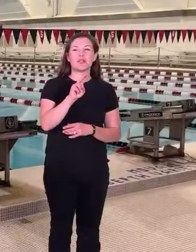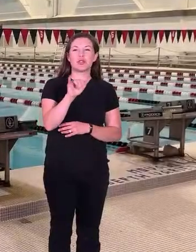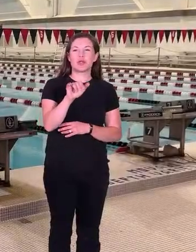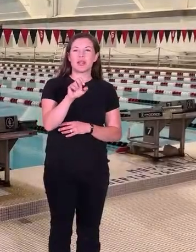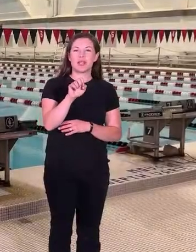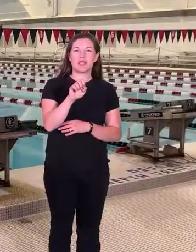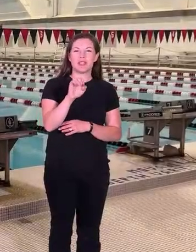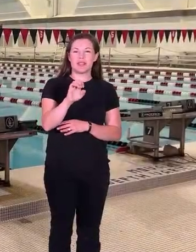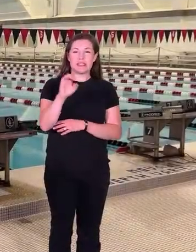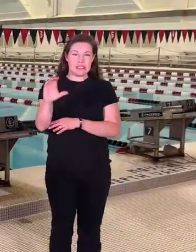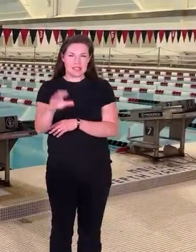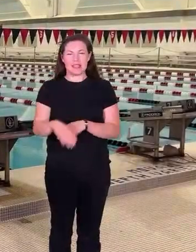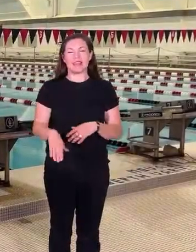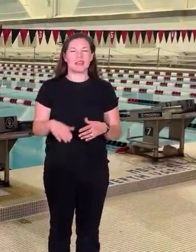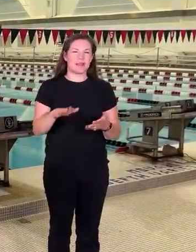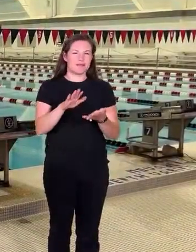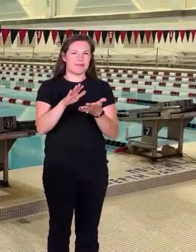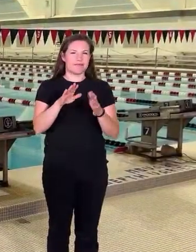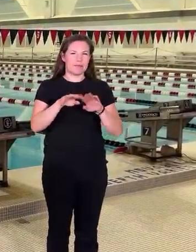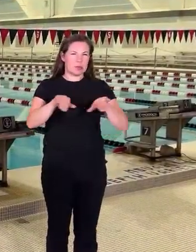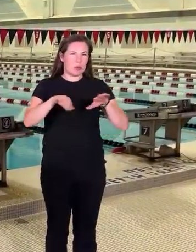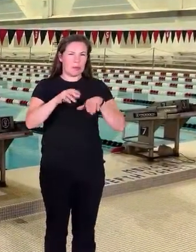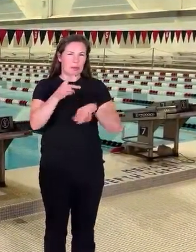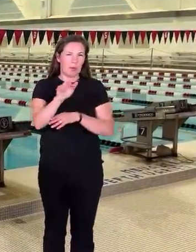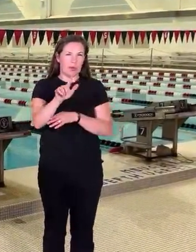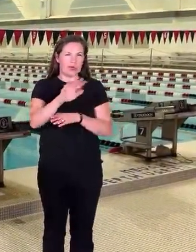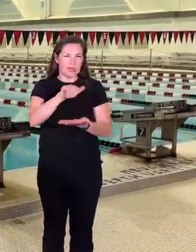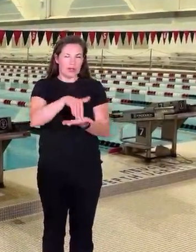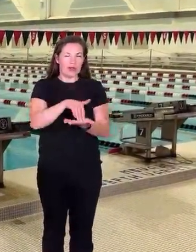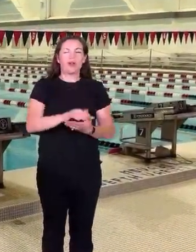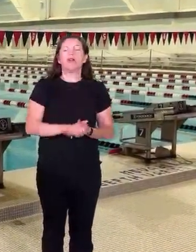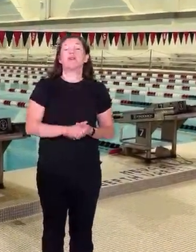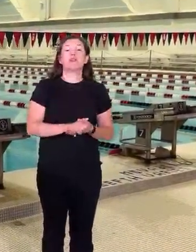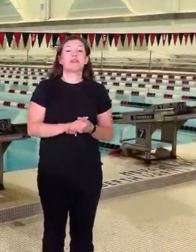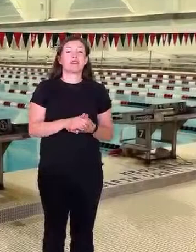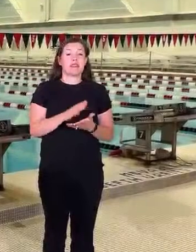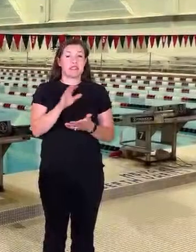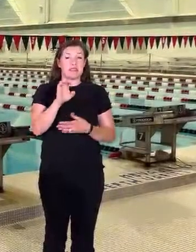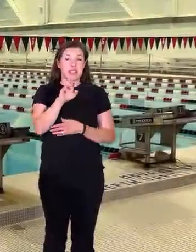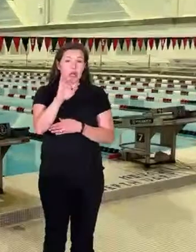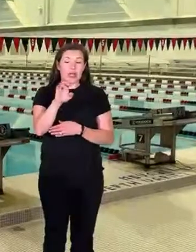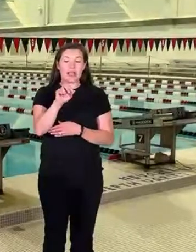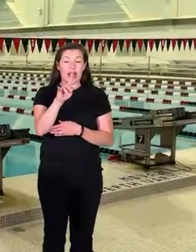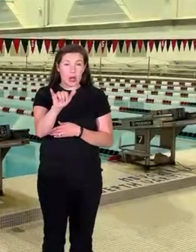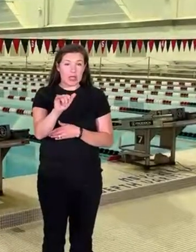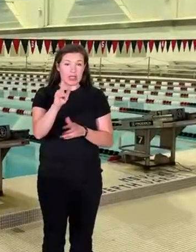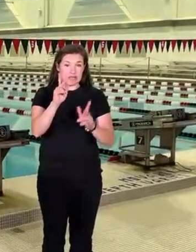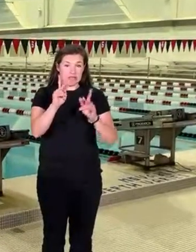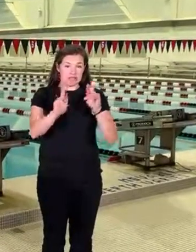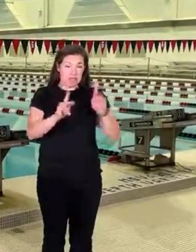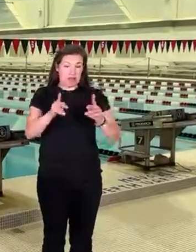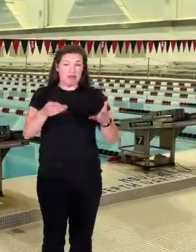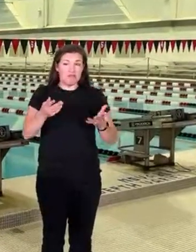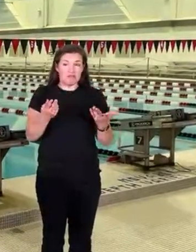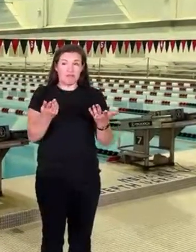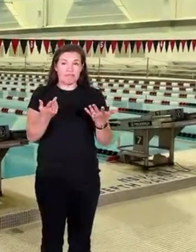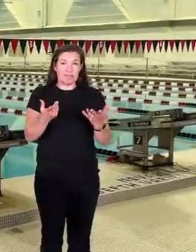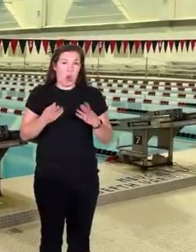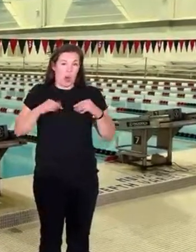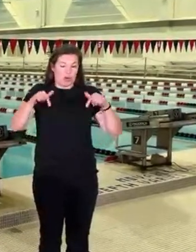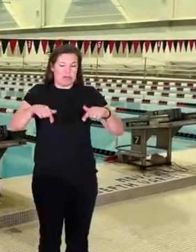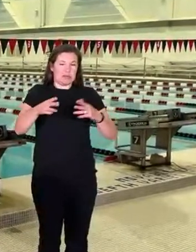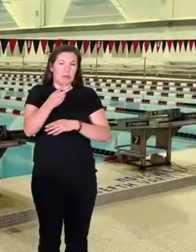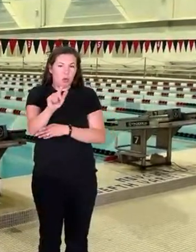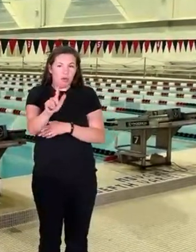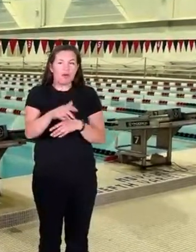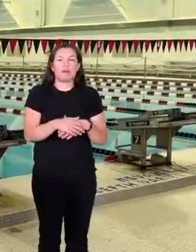Aquatic Center. This building is owned by the people of Erie County and is used almost every day for various